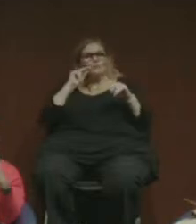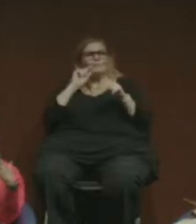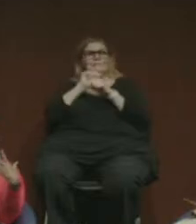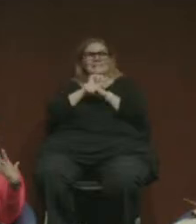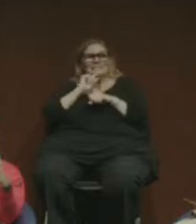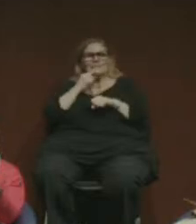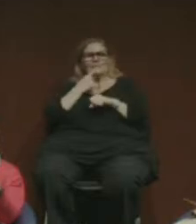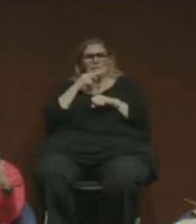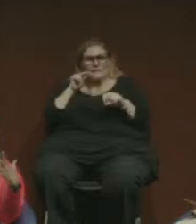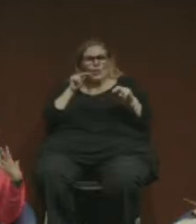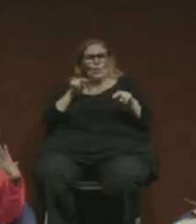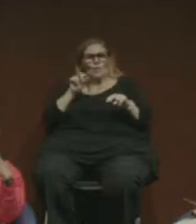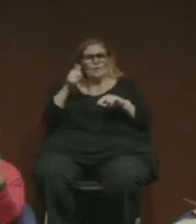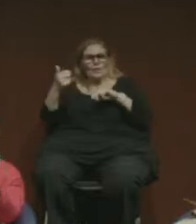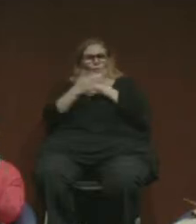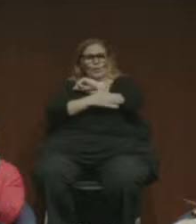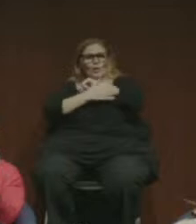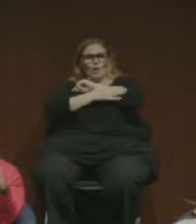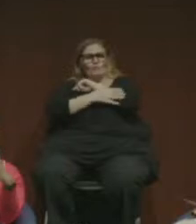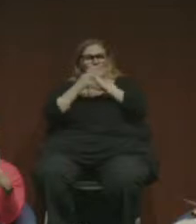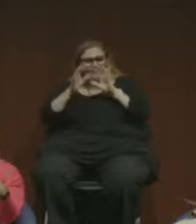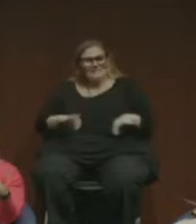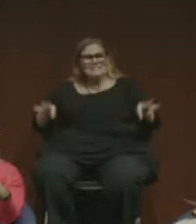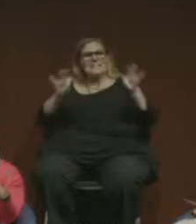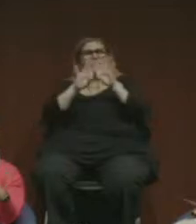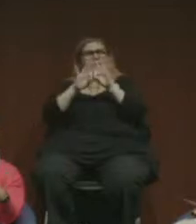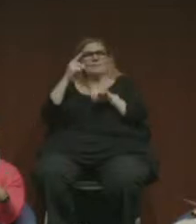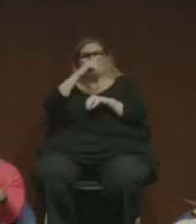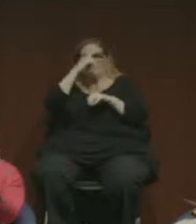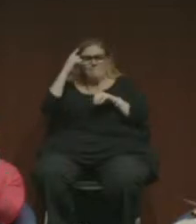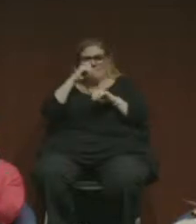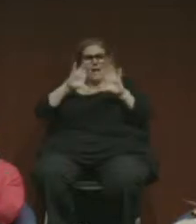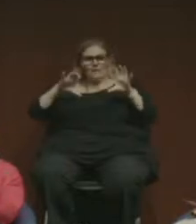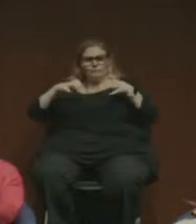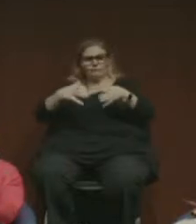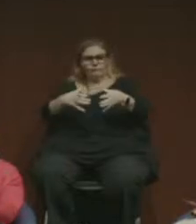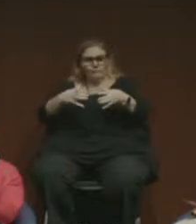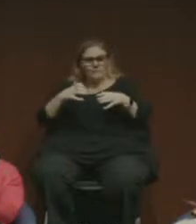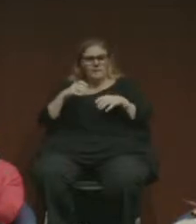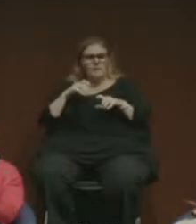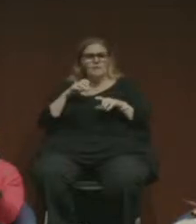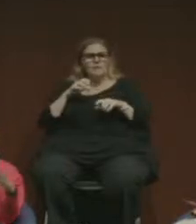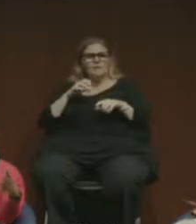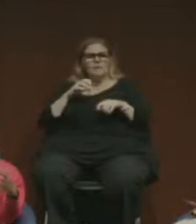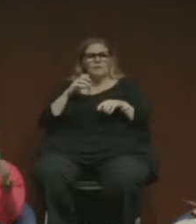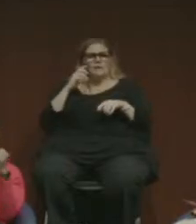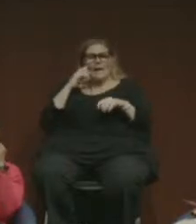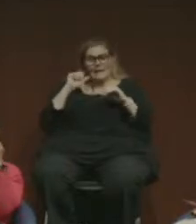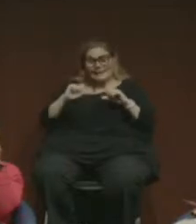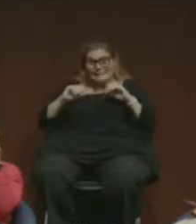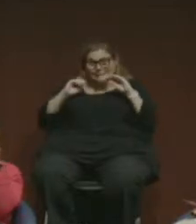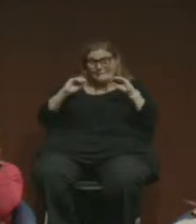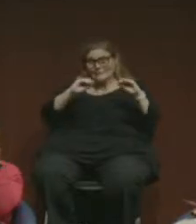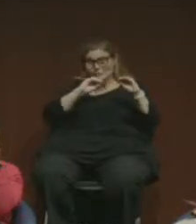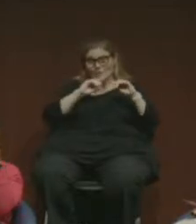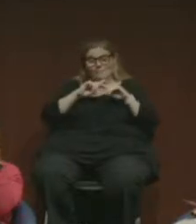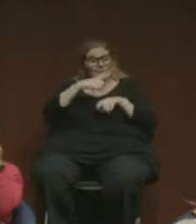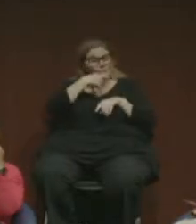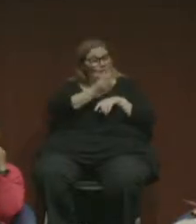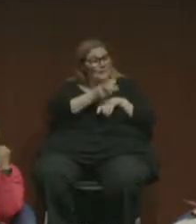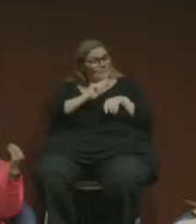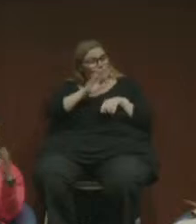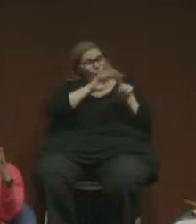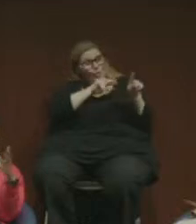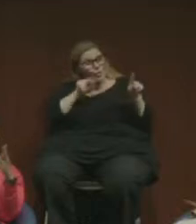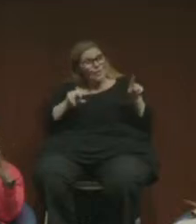seriously to some of the countries that have a significant Black population, right? So I think I can teach it, but to tell people, look, you know,